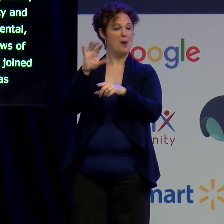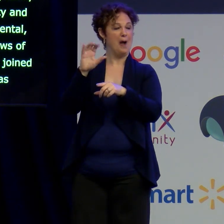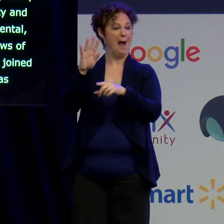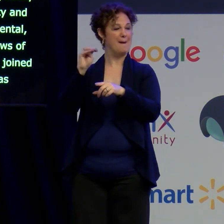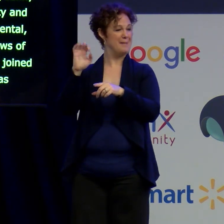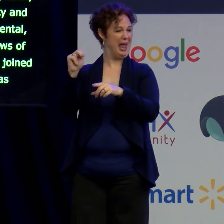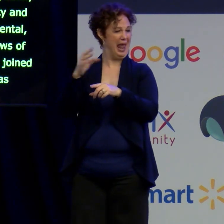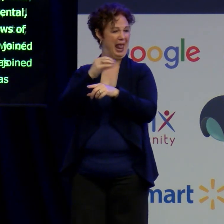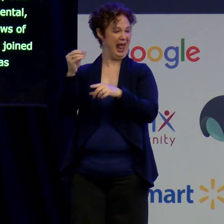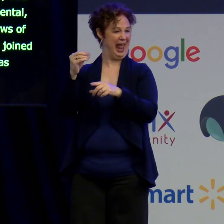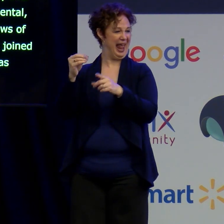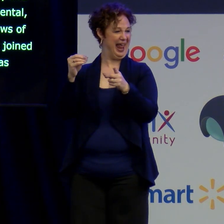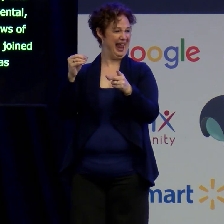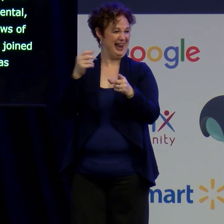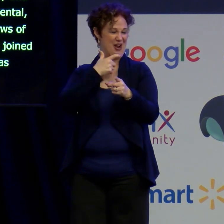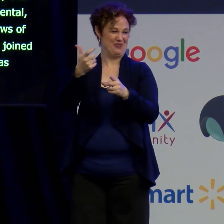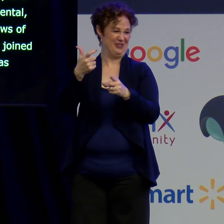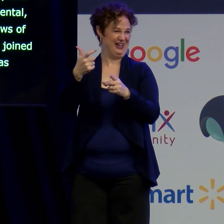have my Hotmail account.